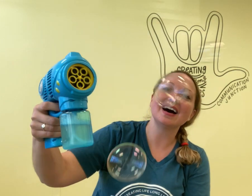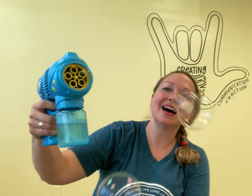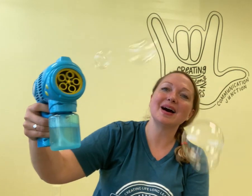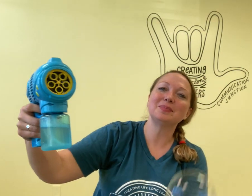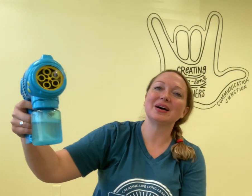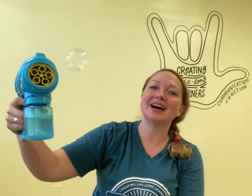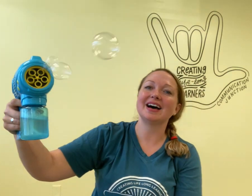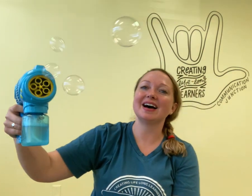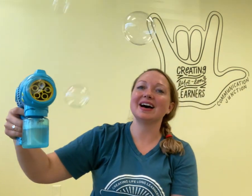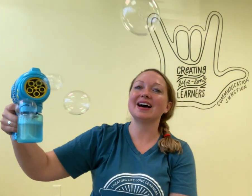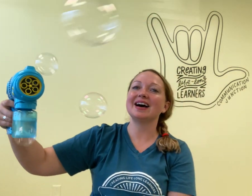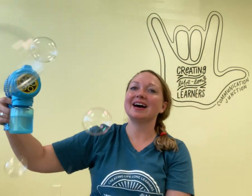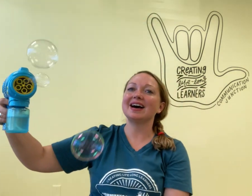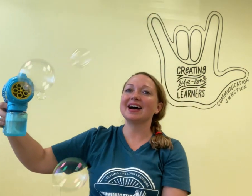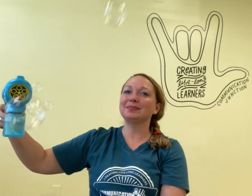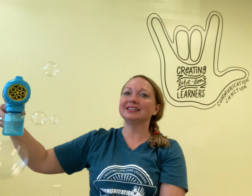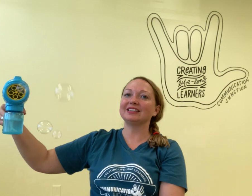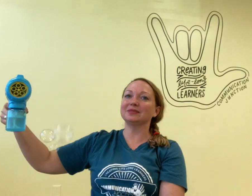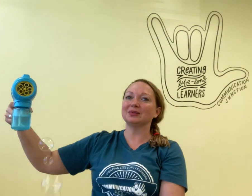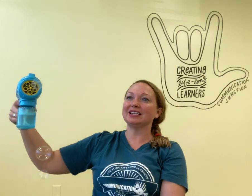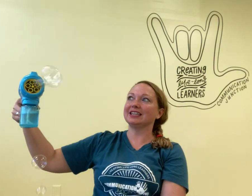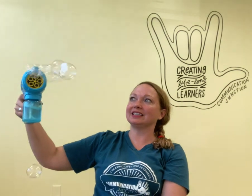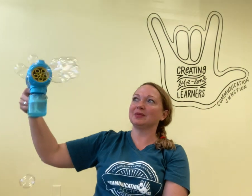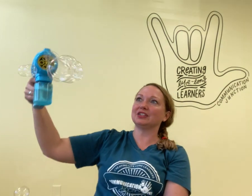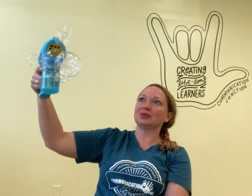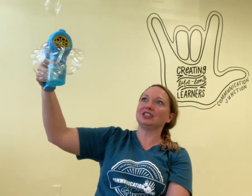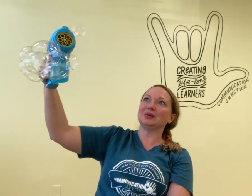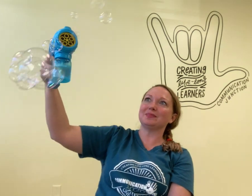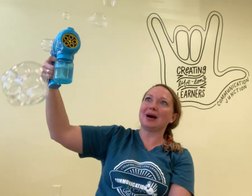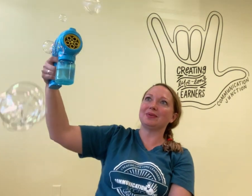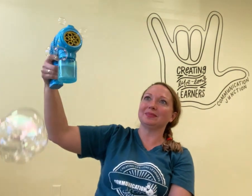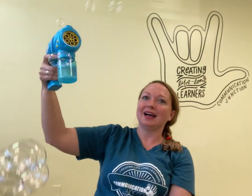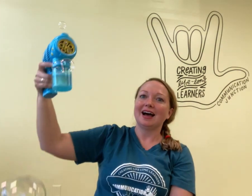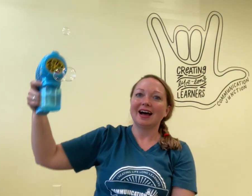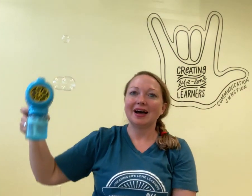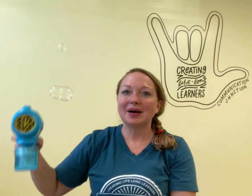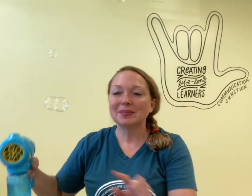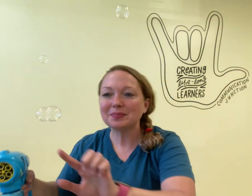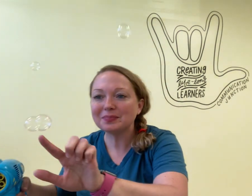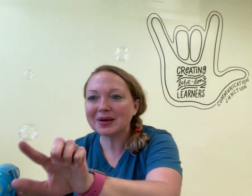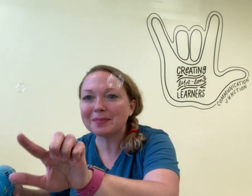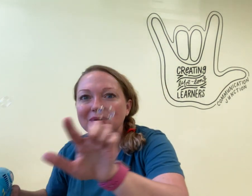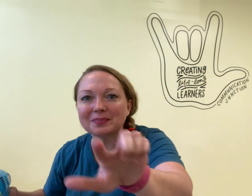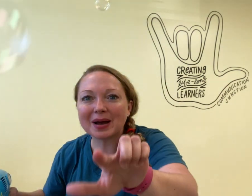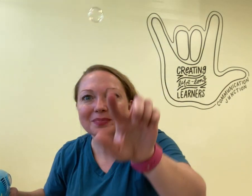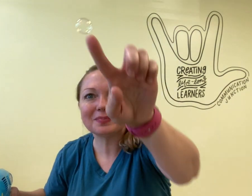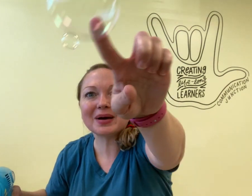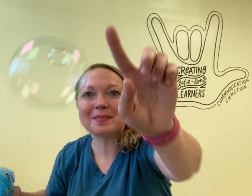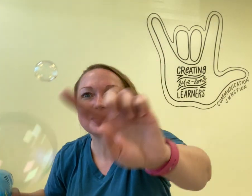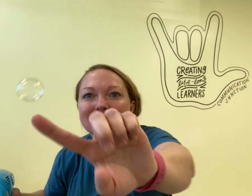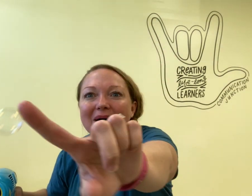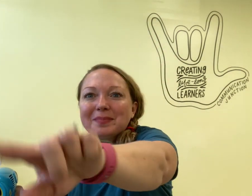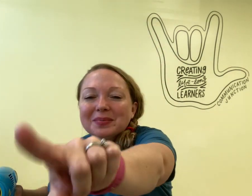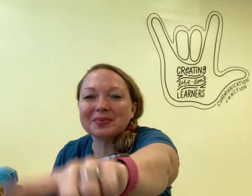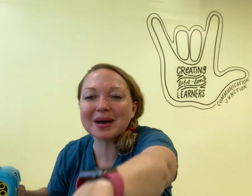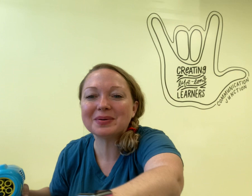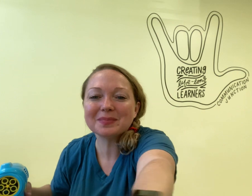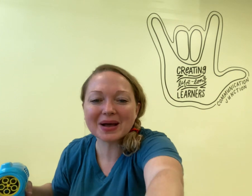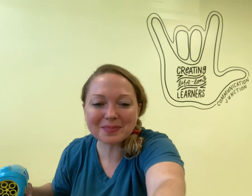pop, pop. Let's see if Miss Whitney can get some on the screen so we can pop them. Pop, pop, pop, pop, pop, pop,